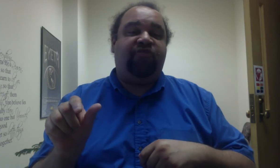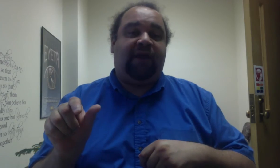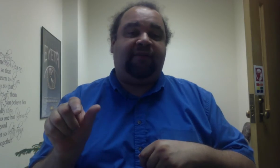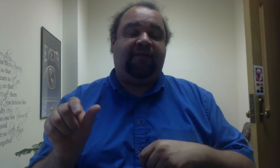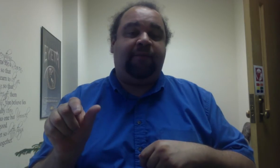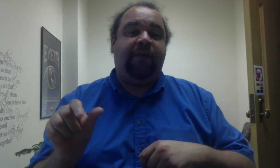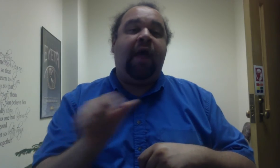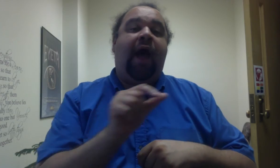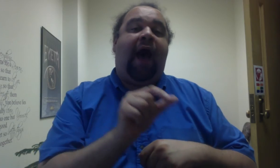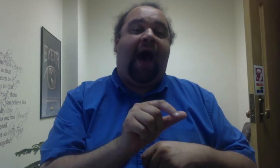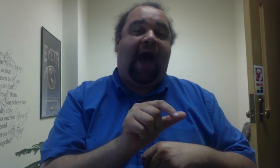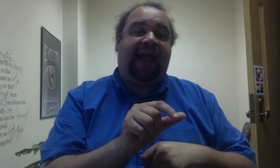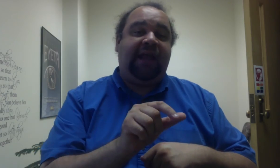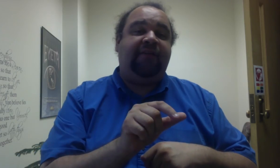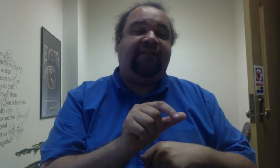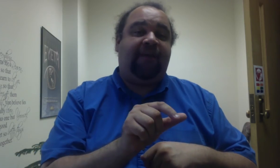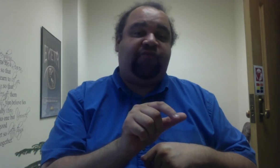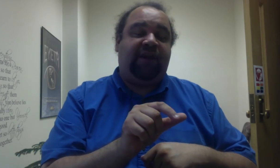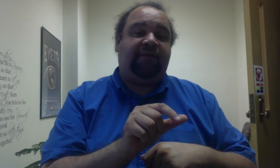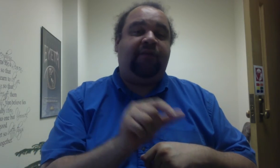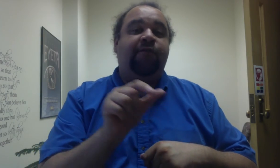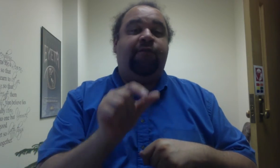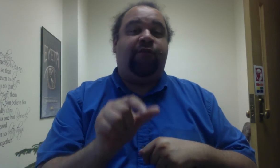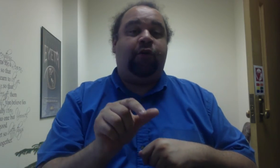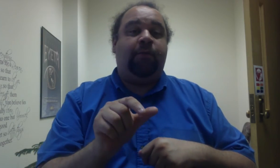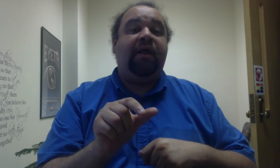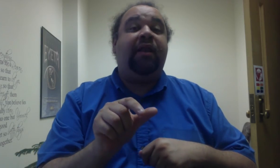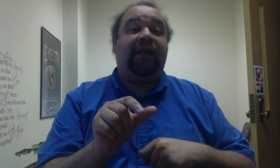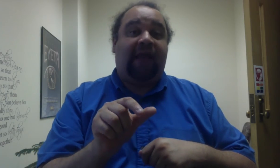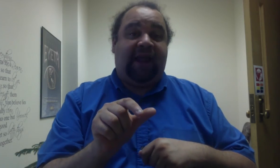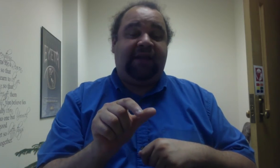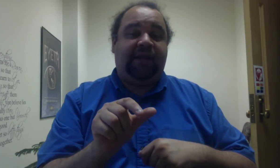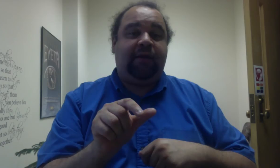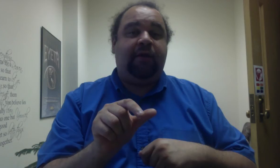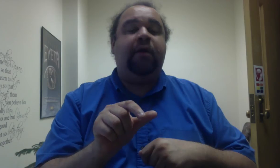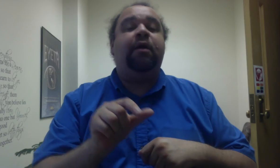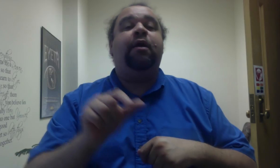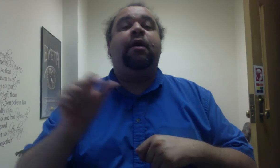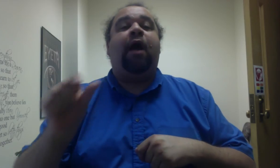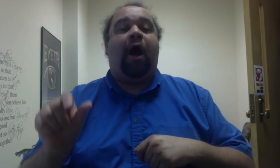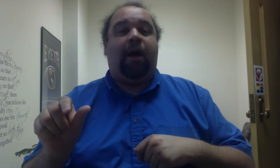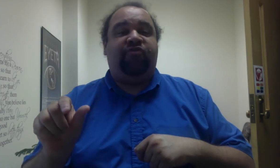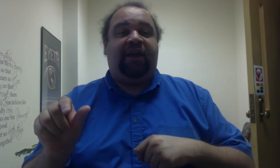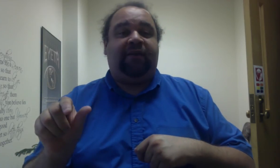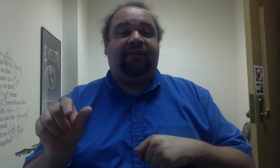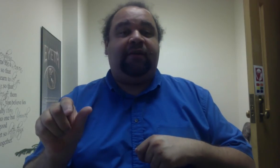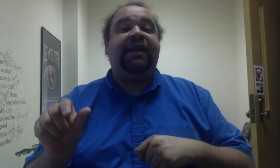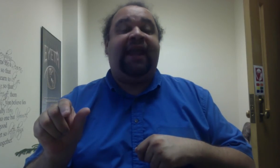object. I, subject, verb, like, object,